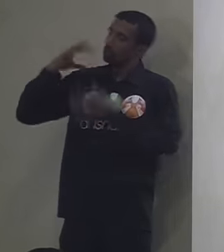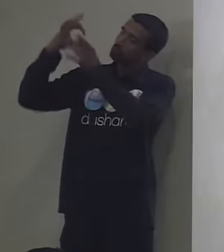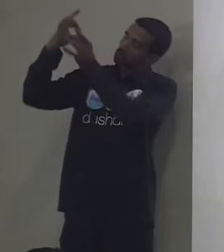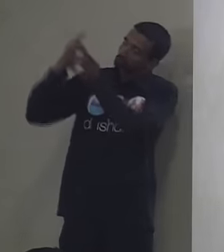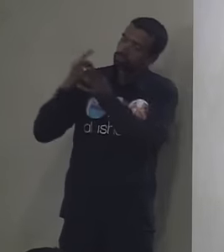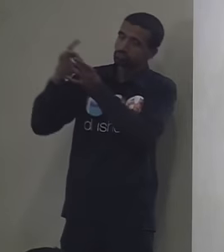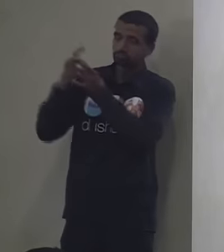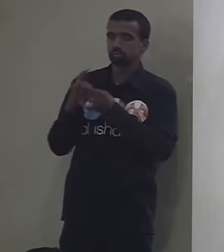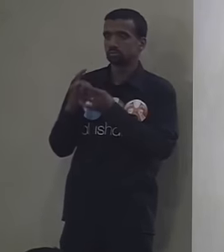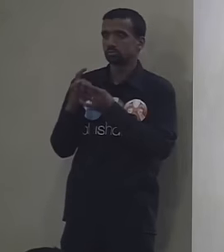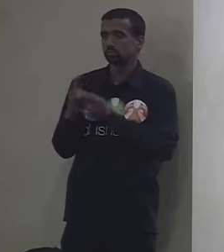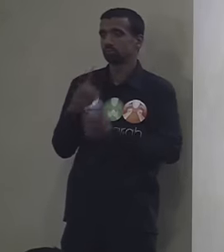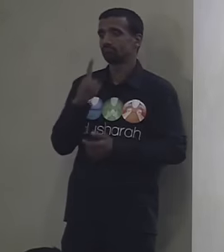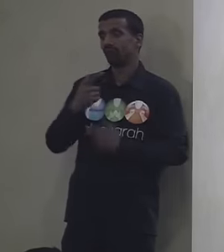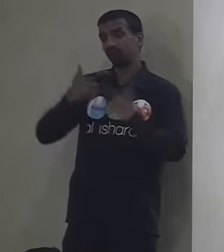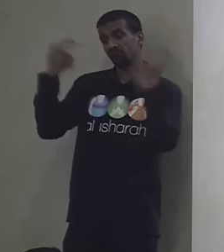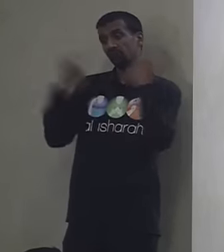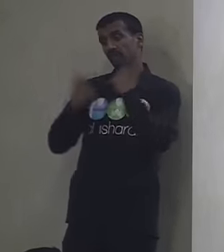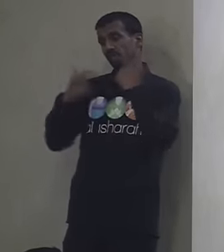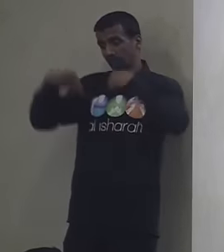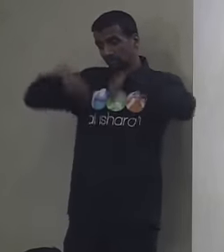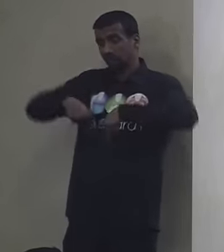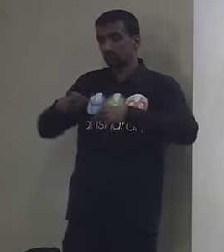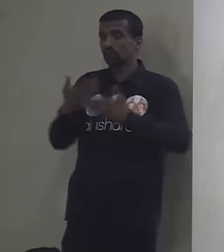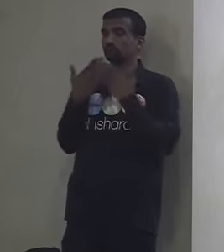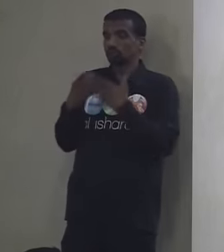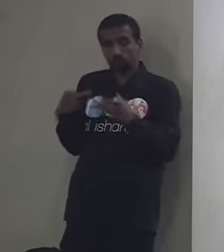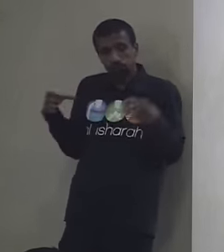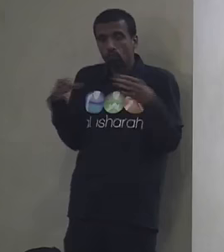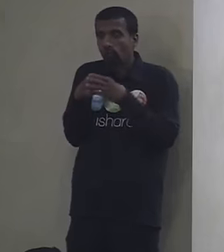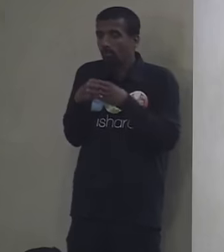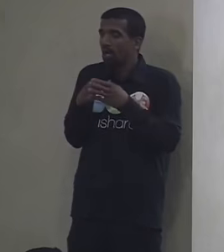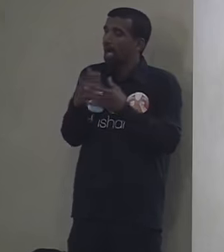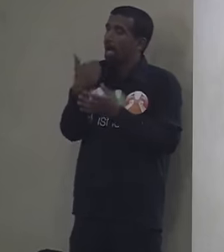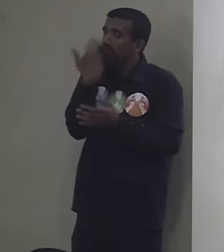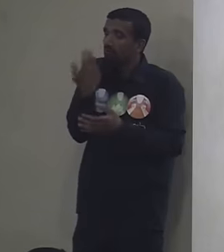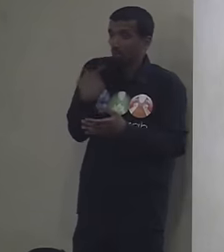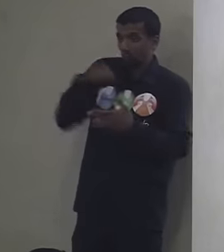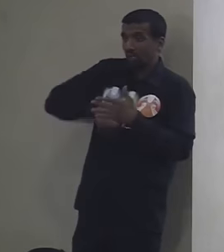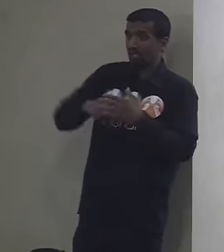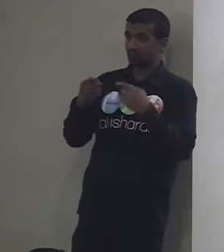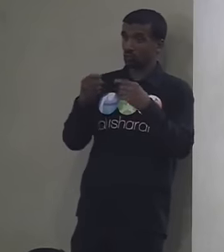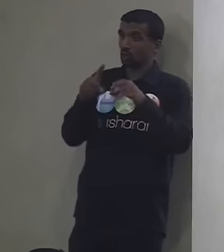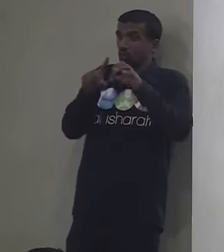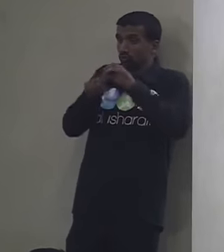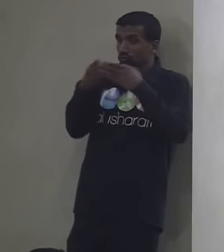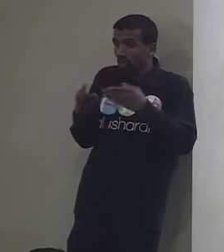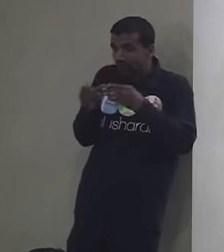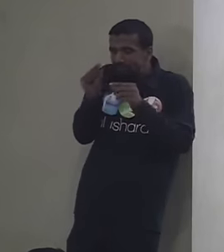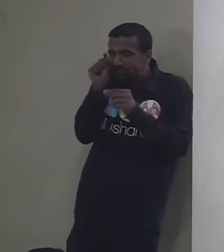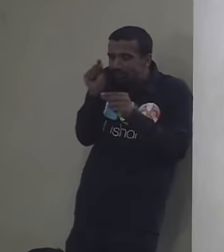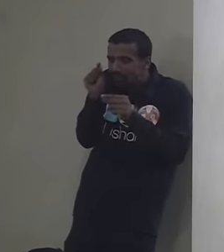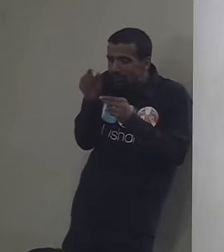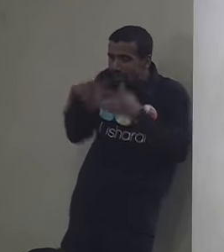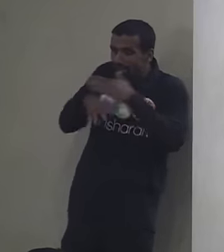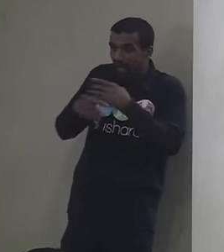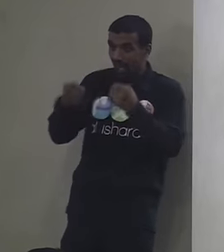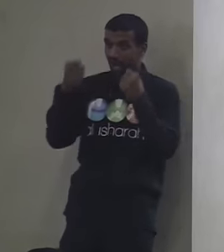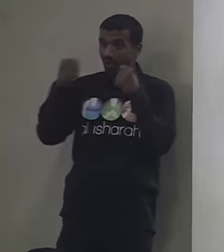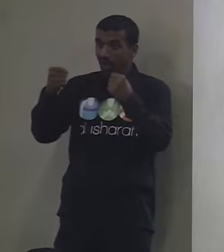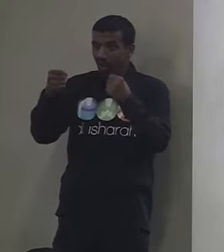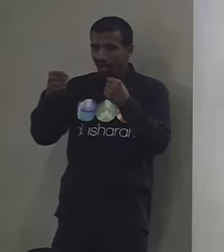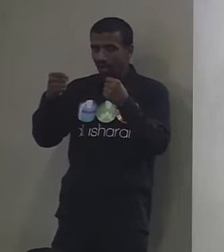But recitation of Quran, for most of you, does not give you the message of the Quran. You hear the beautiful